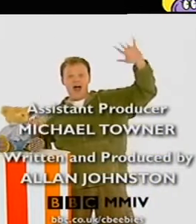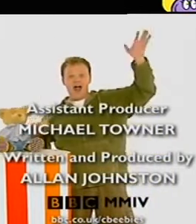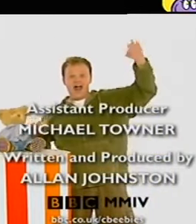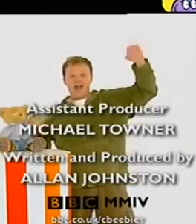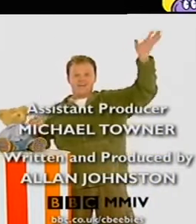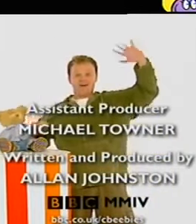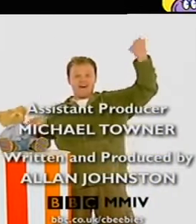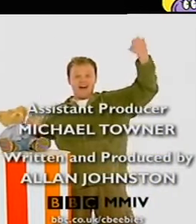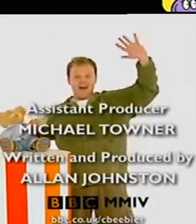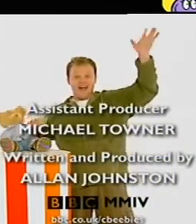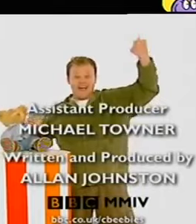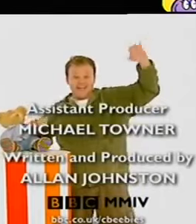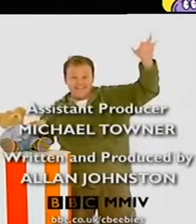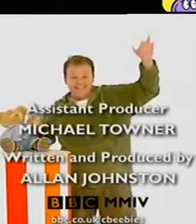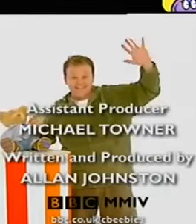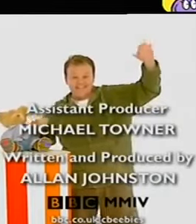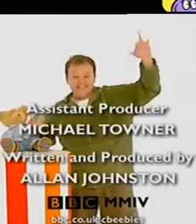Bye-bye. Bye-bye.